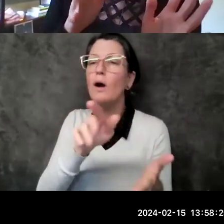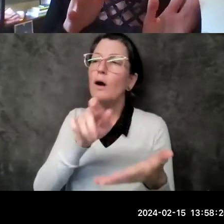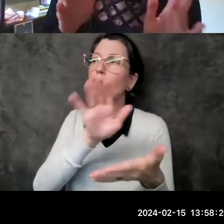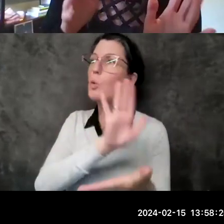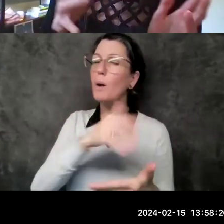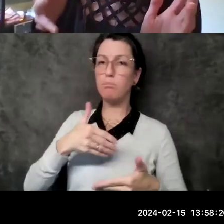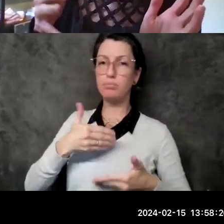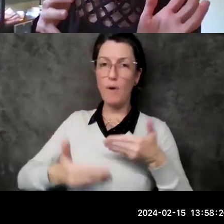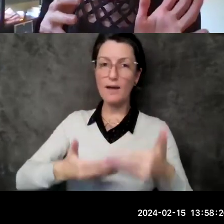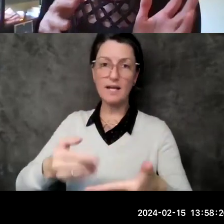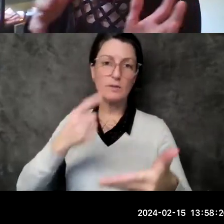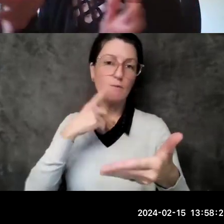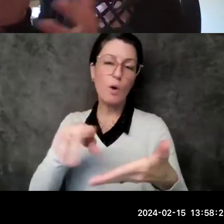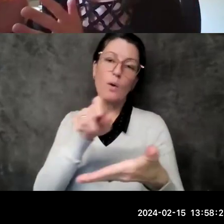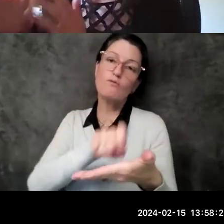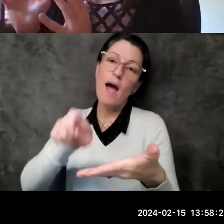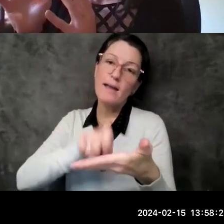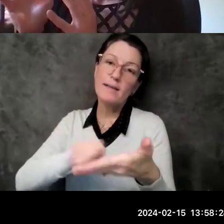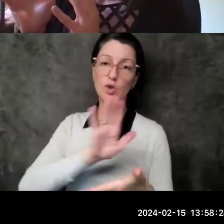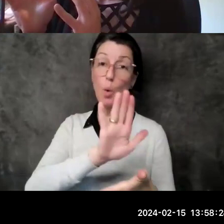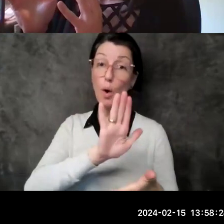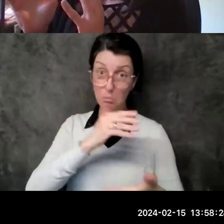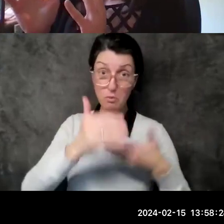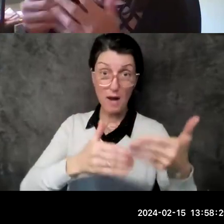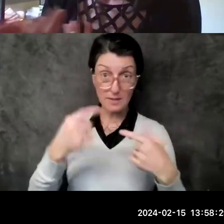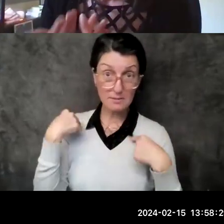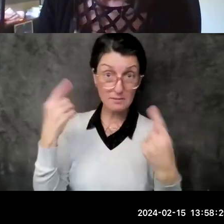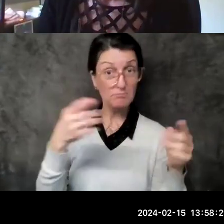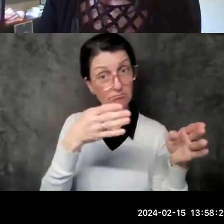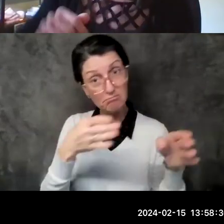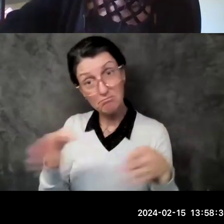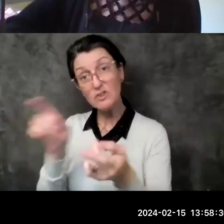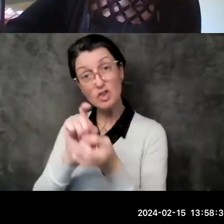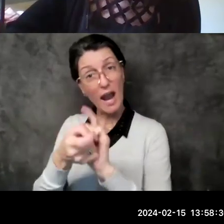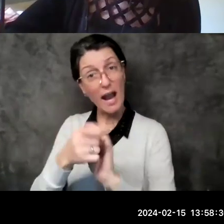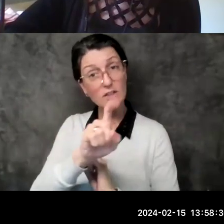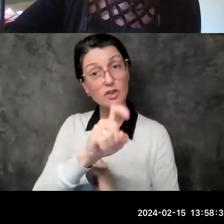how has basically your process shifted over all the years of writing?